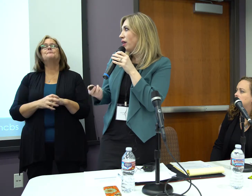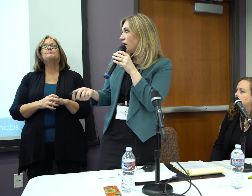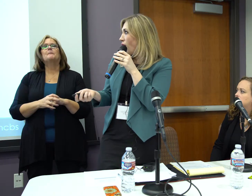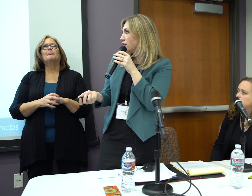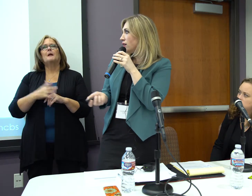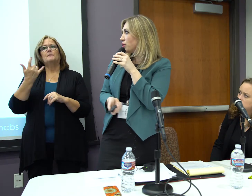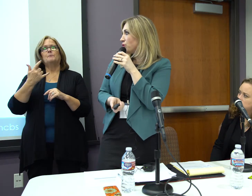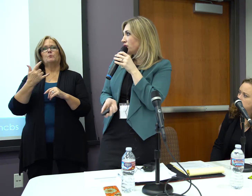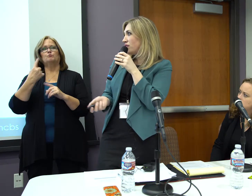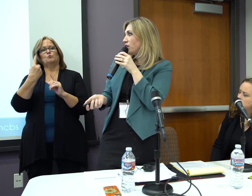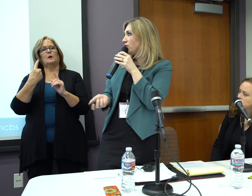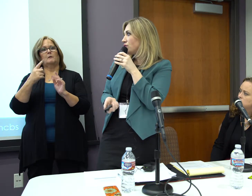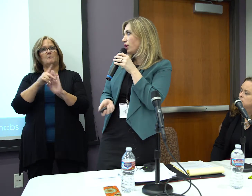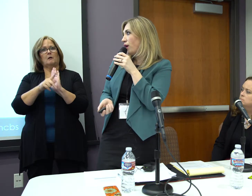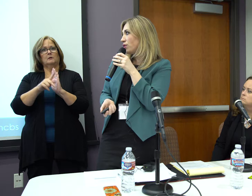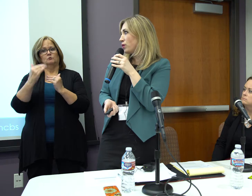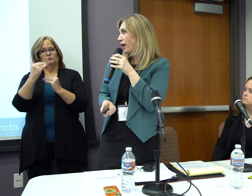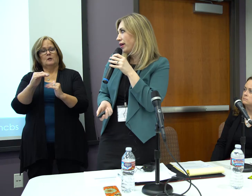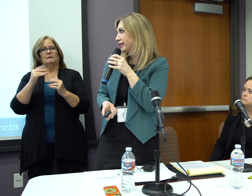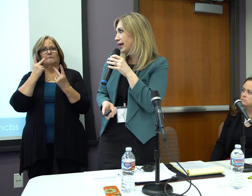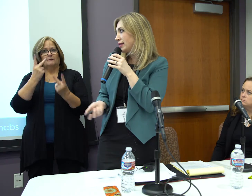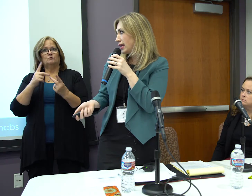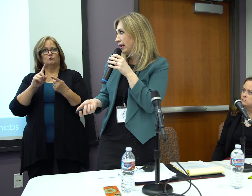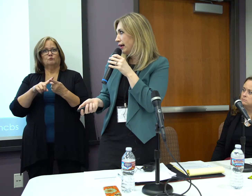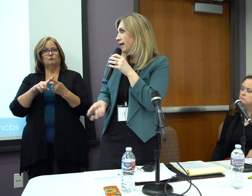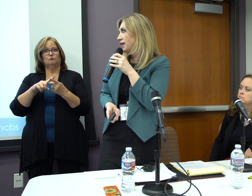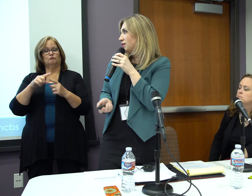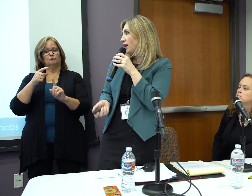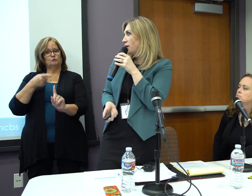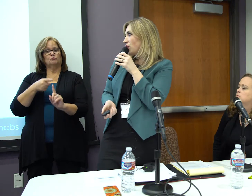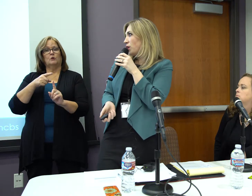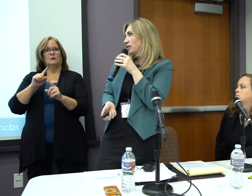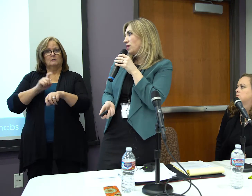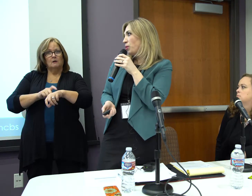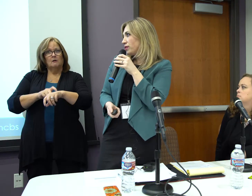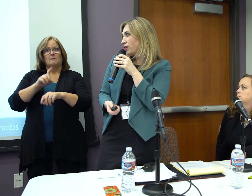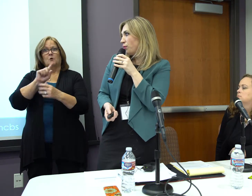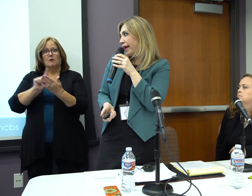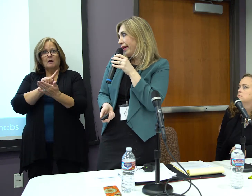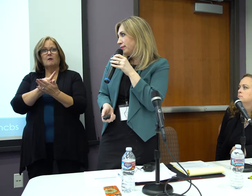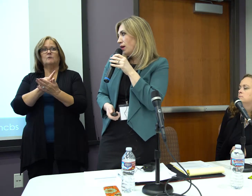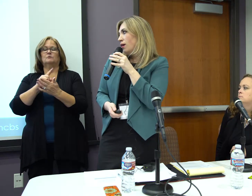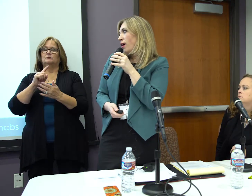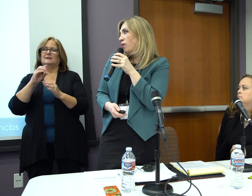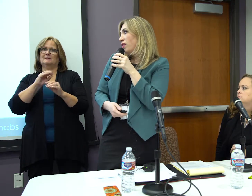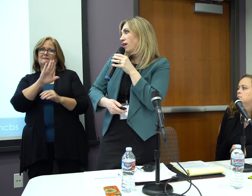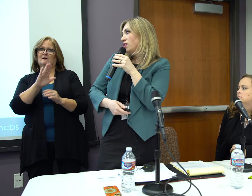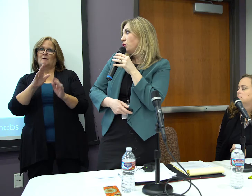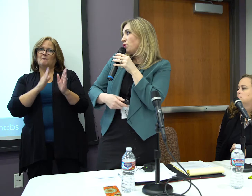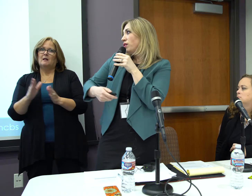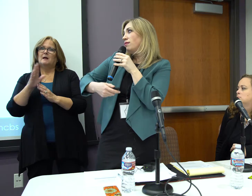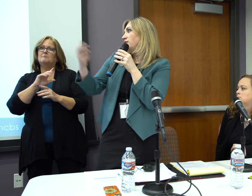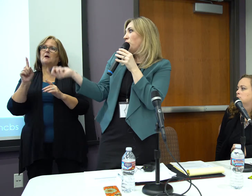have a blanket policy that restricts visitors to certain hours without an assessed need that is documented in the person-centered plan. But